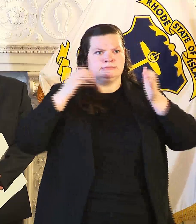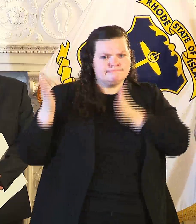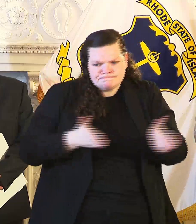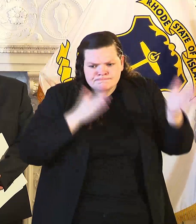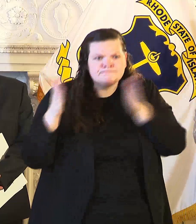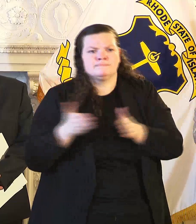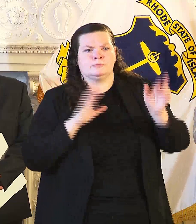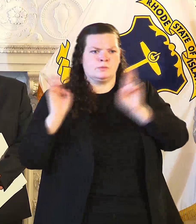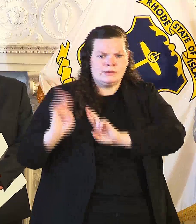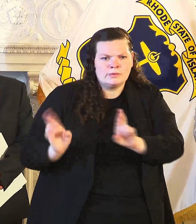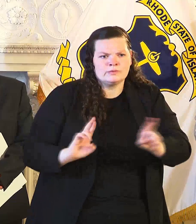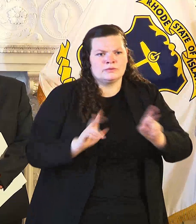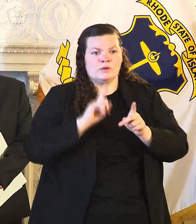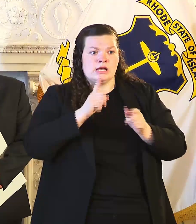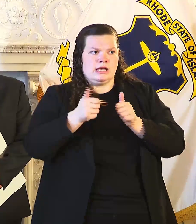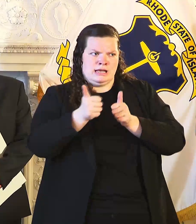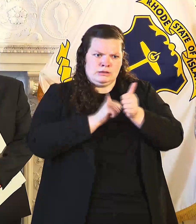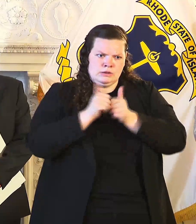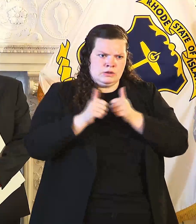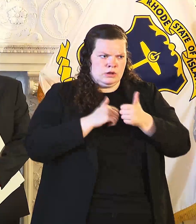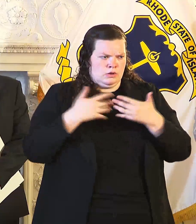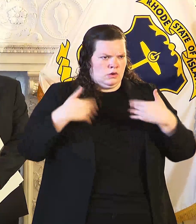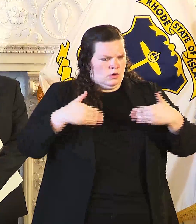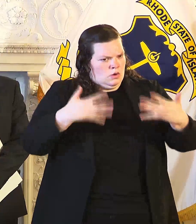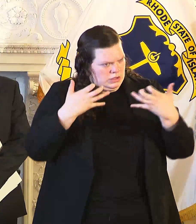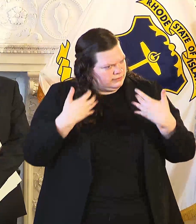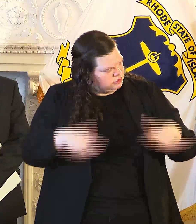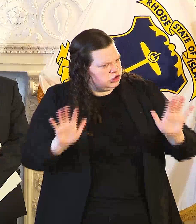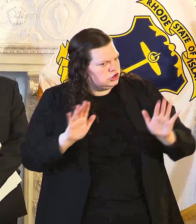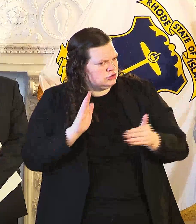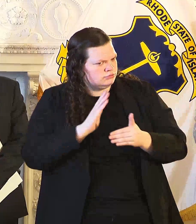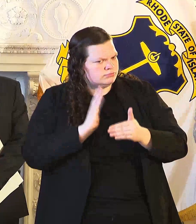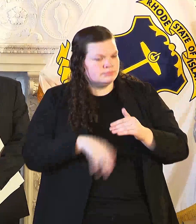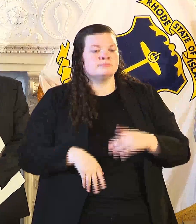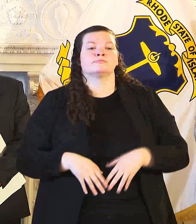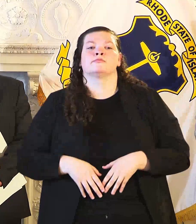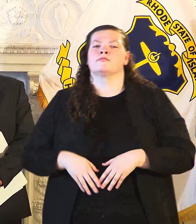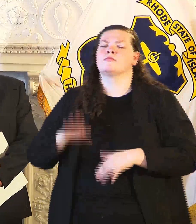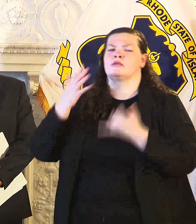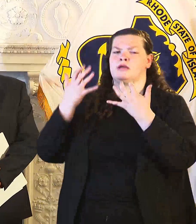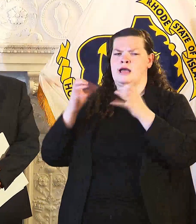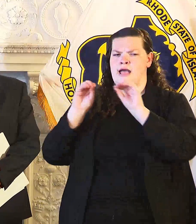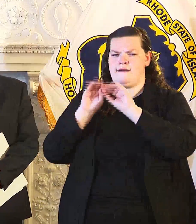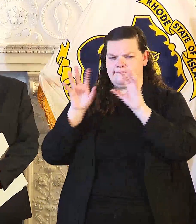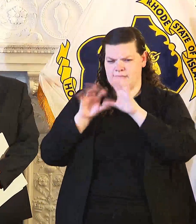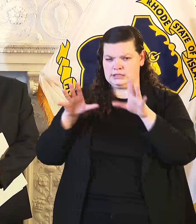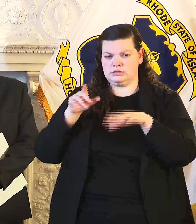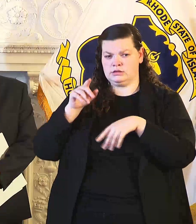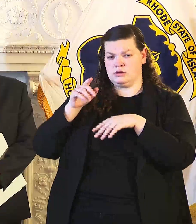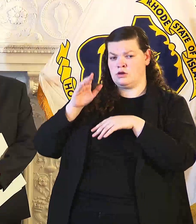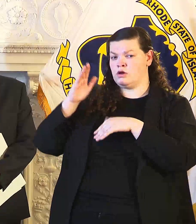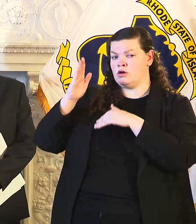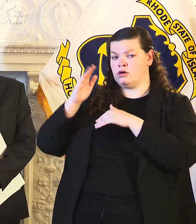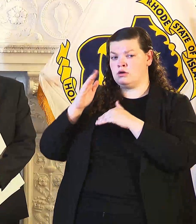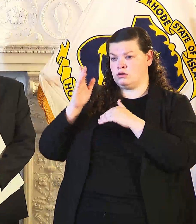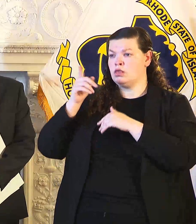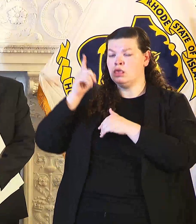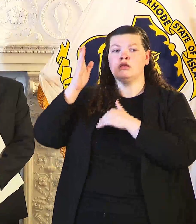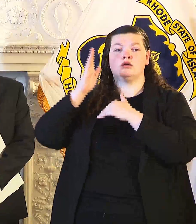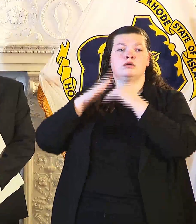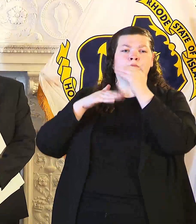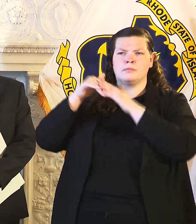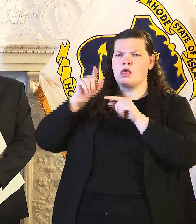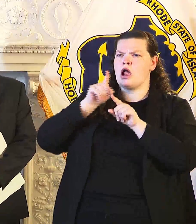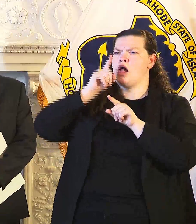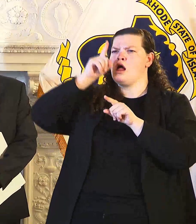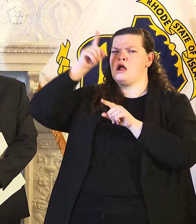do. But just to be clear, are you starting to build it on site and then bringing it in, or are you waiting until the demo ends in December and that's when you'll start the